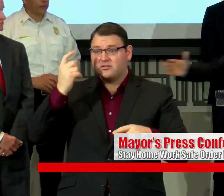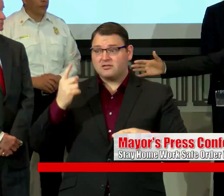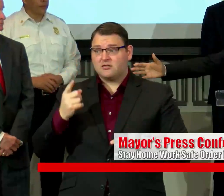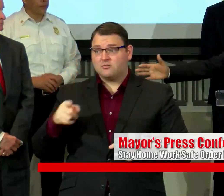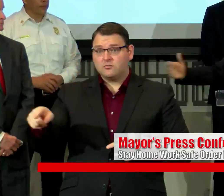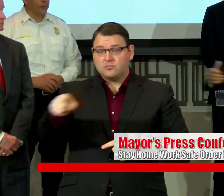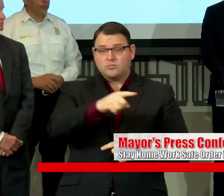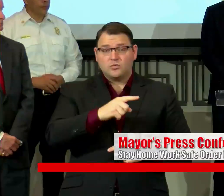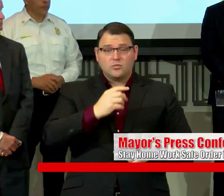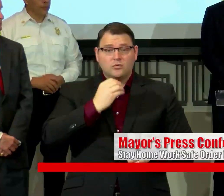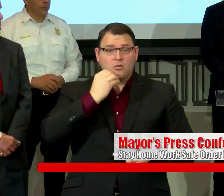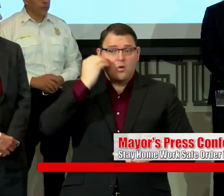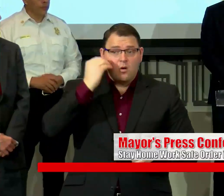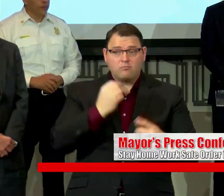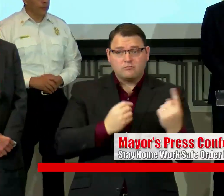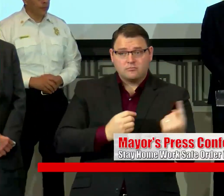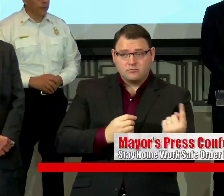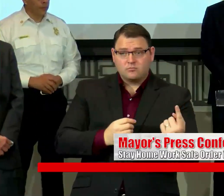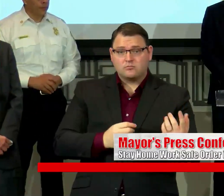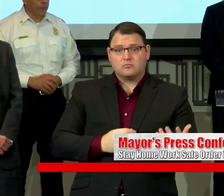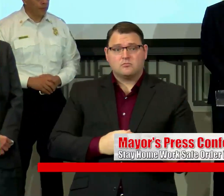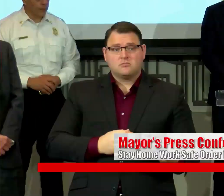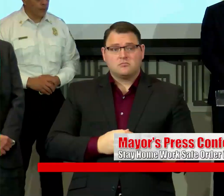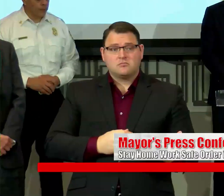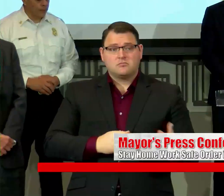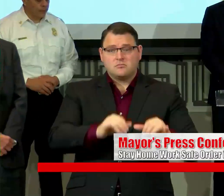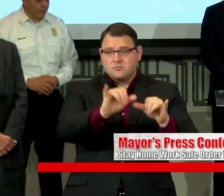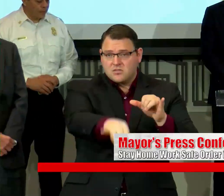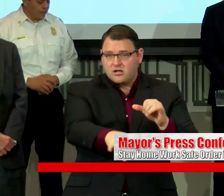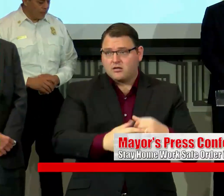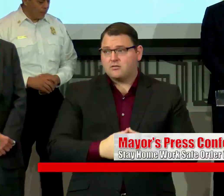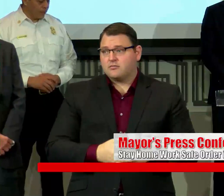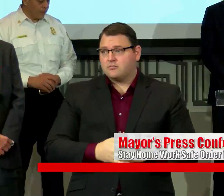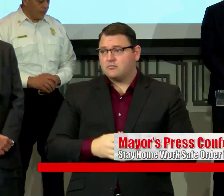sanitizer, spacing yourself out, those